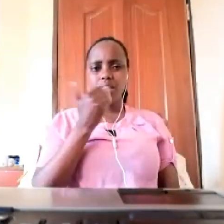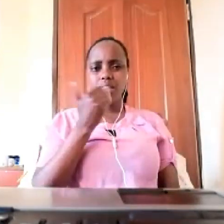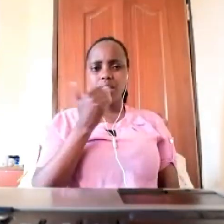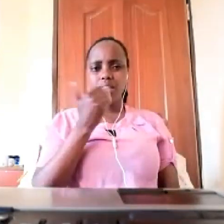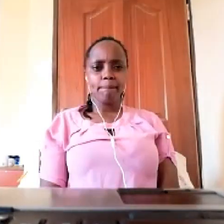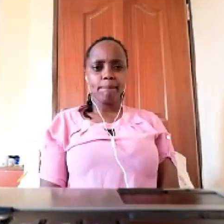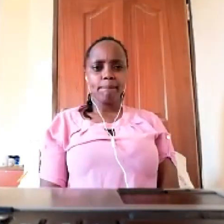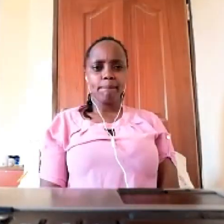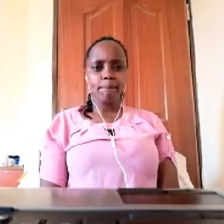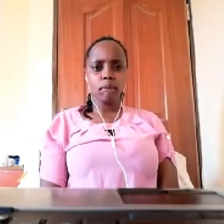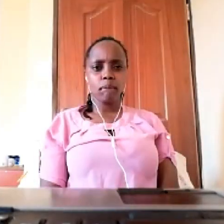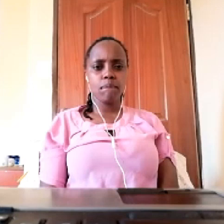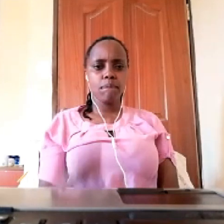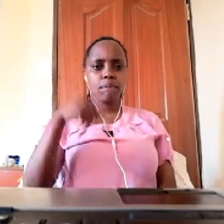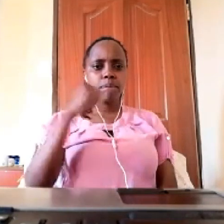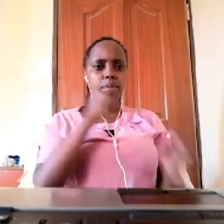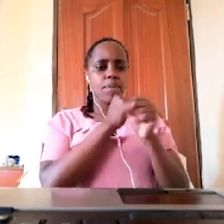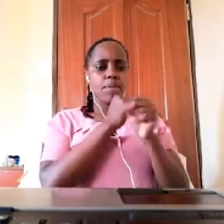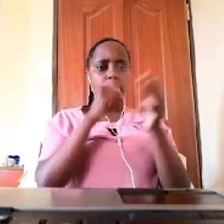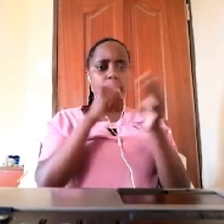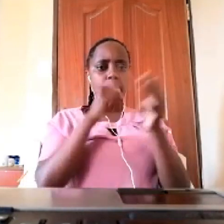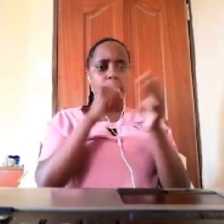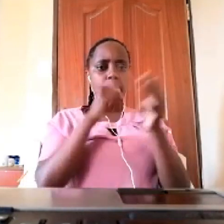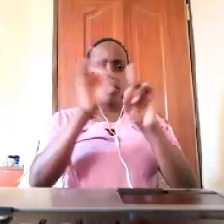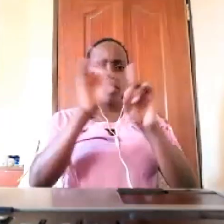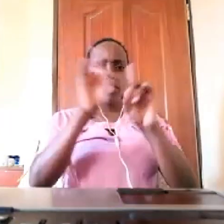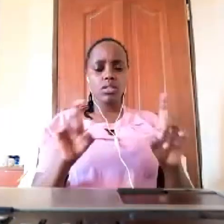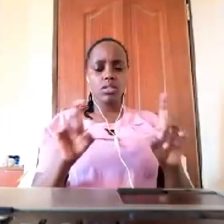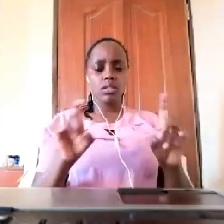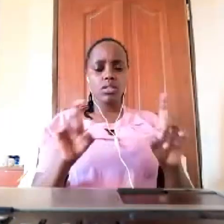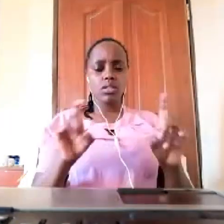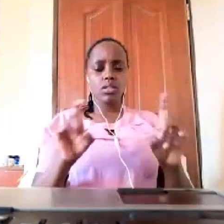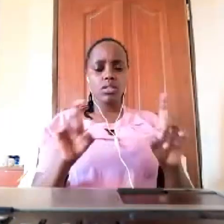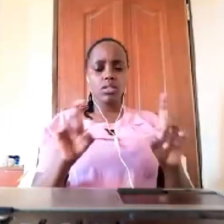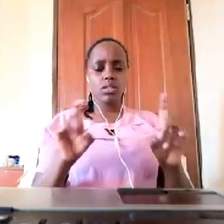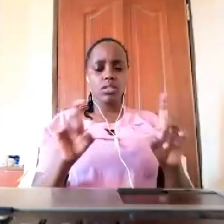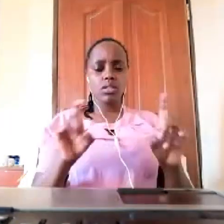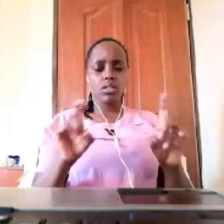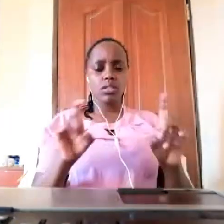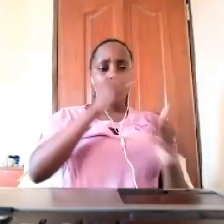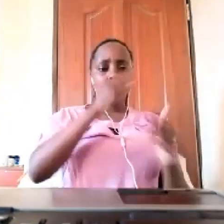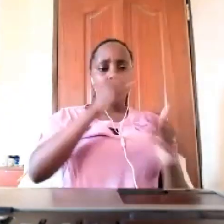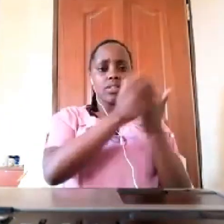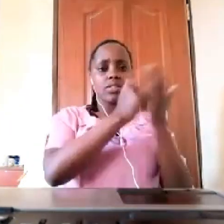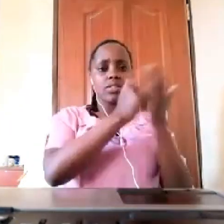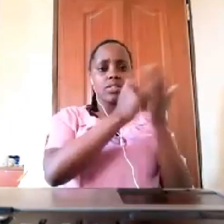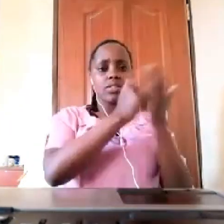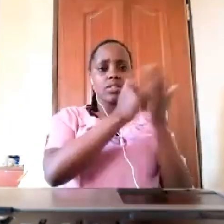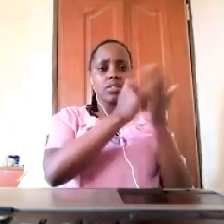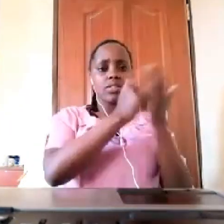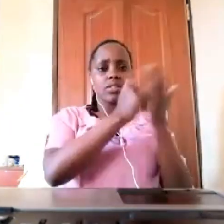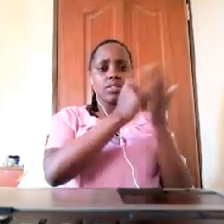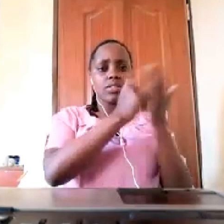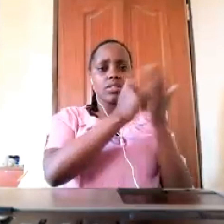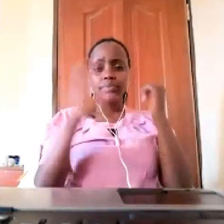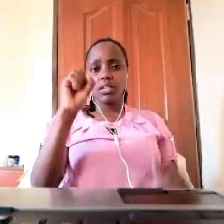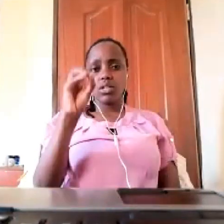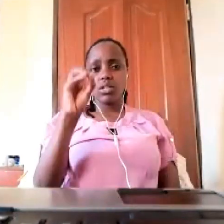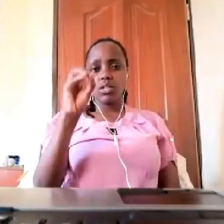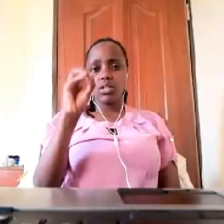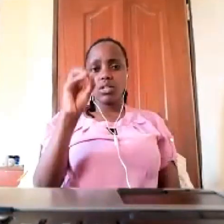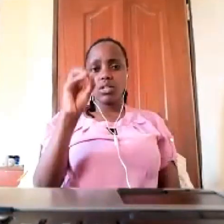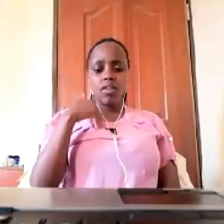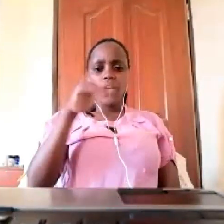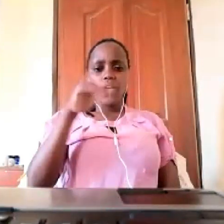think then what we are going to do, because the question was largely about, we know there are countries where civil society space